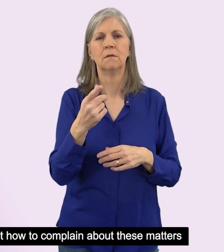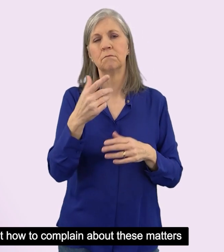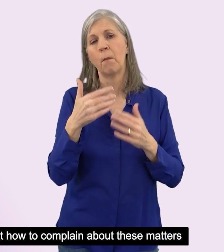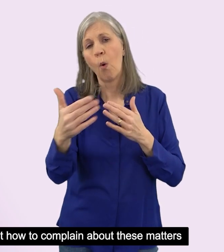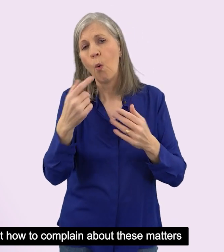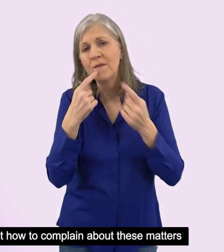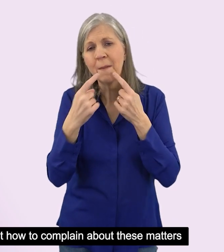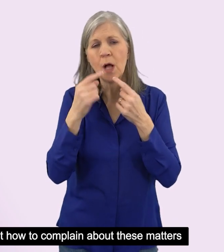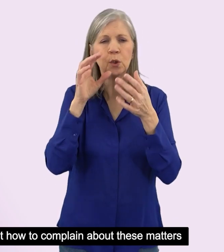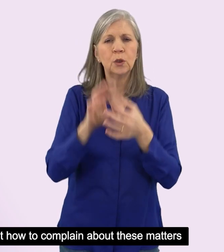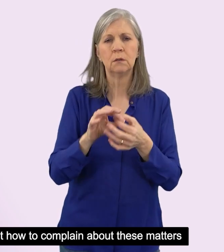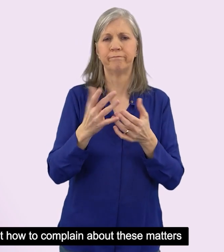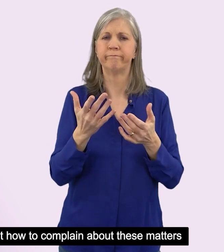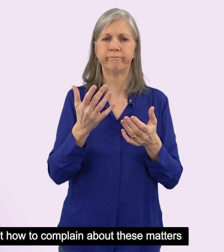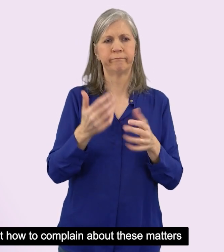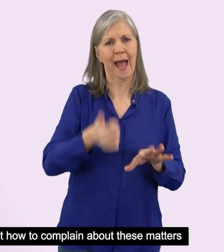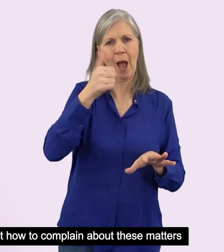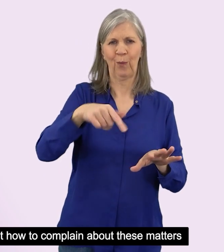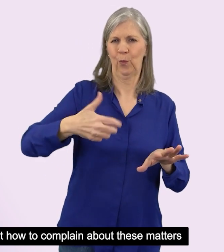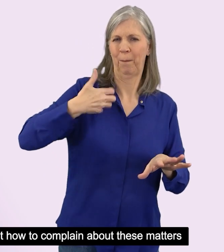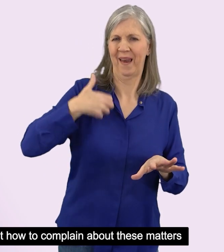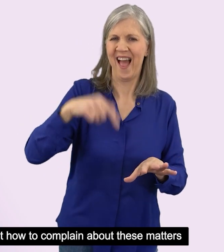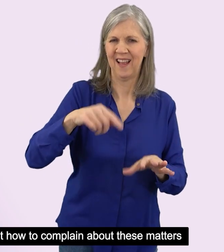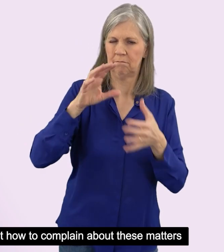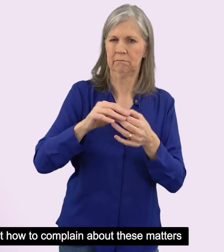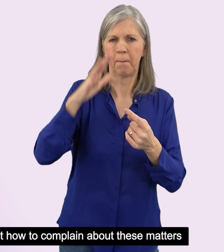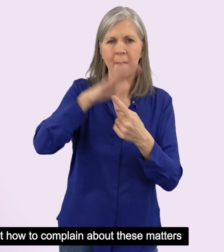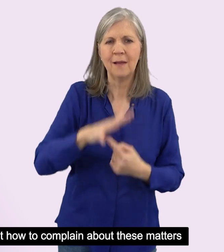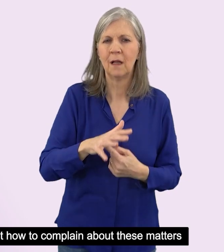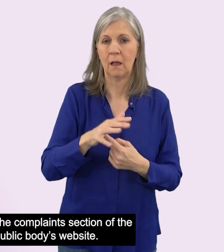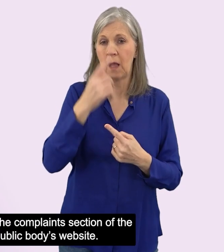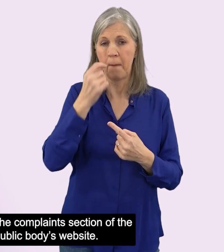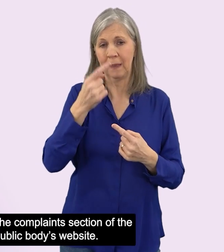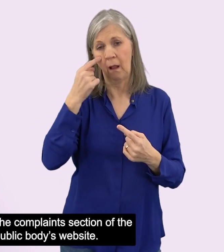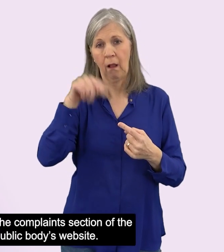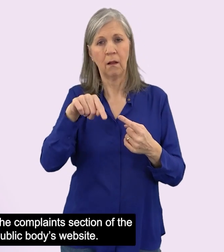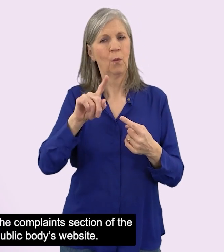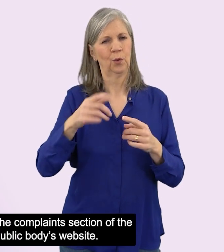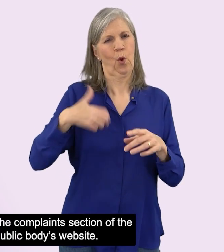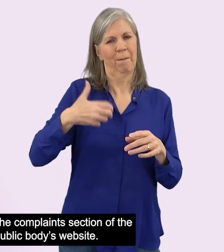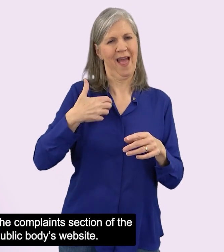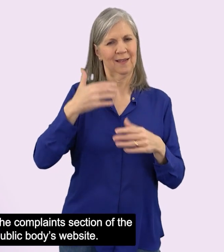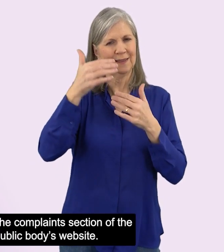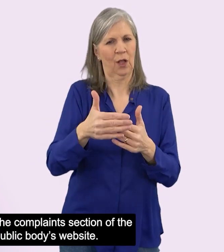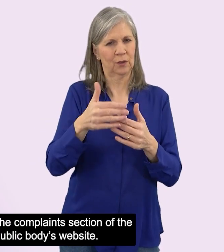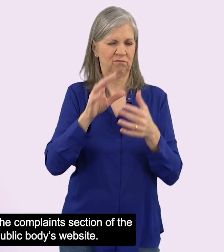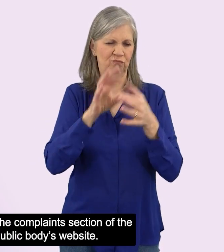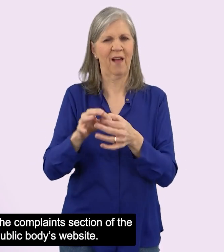11.3. More information about how to complain about these matters can be found on the complaints section of the relevant public body's